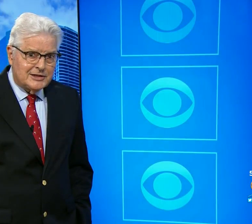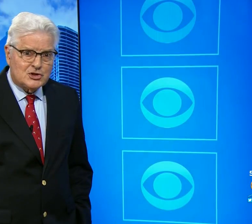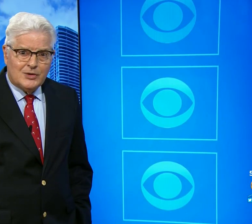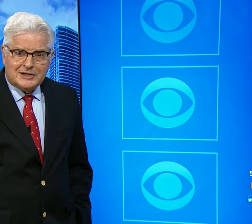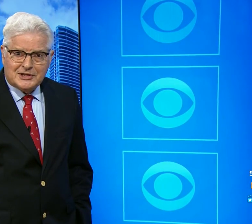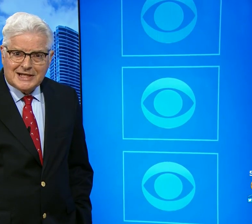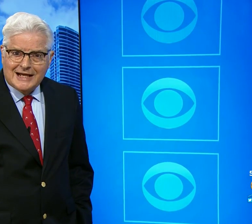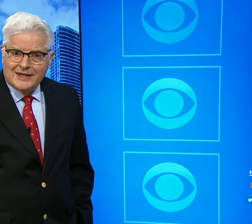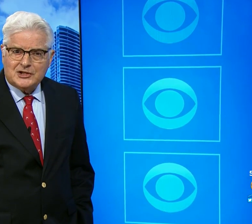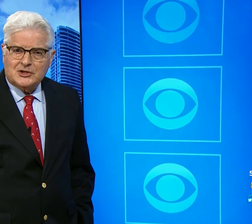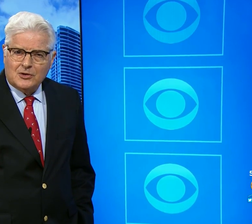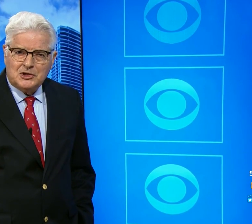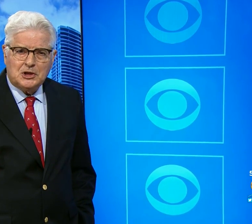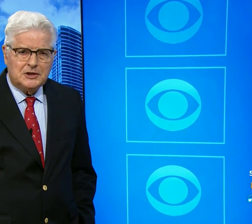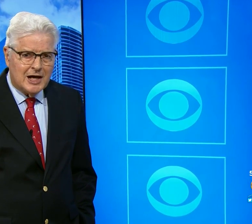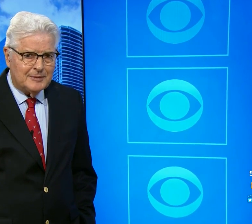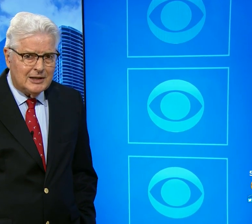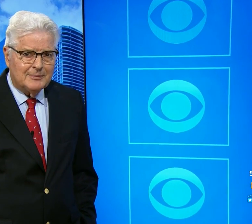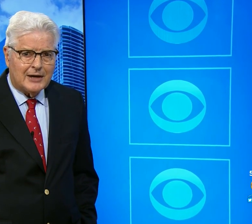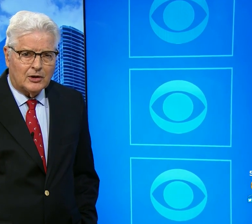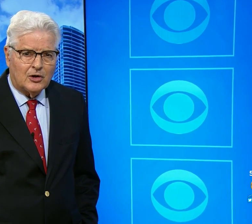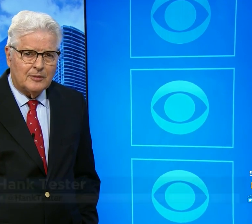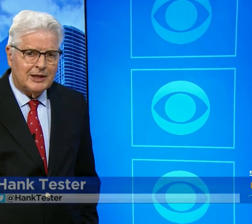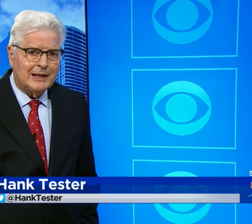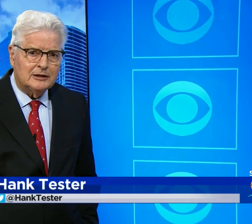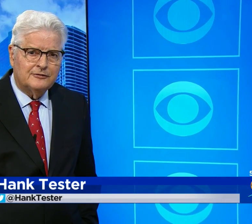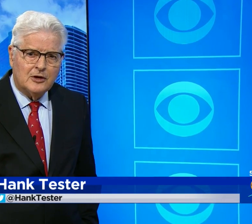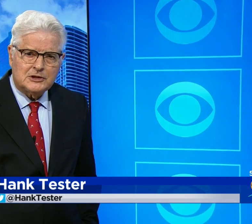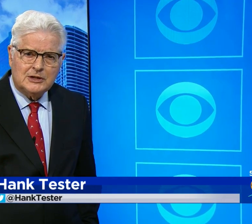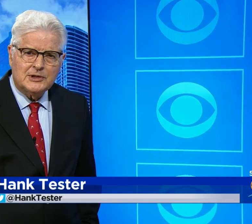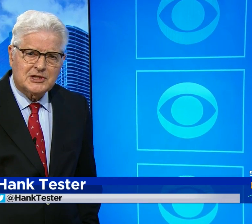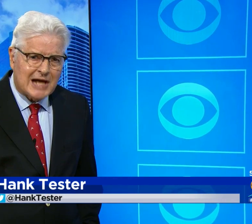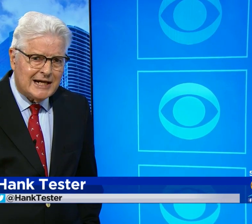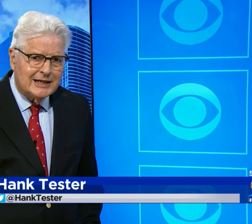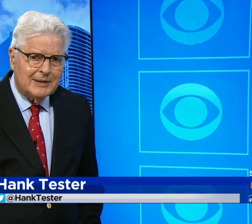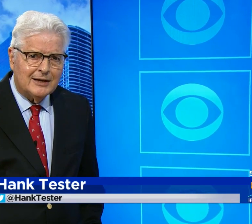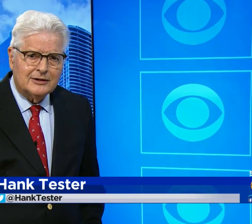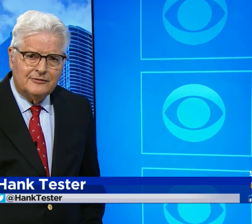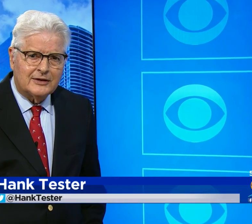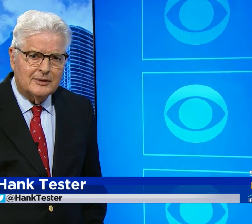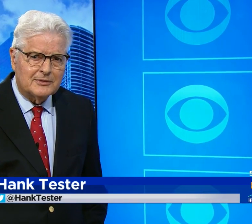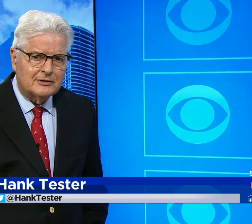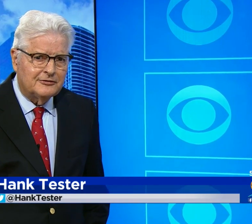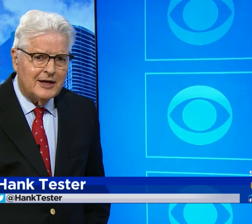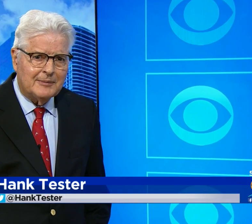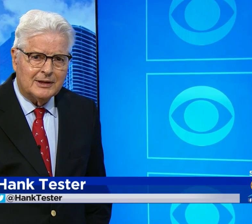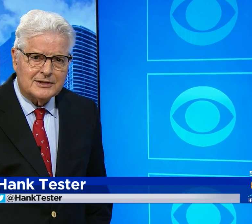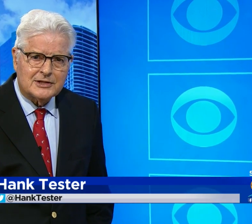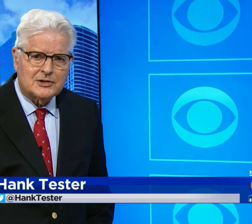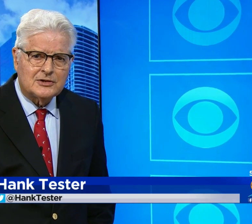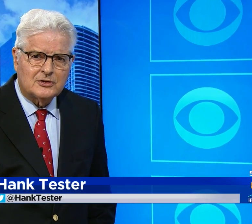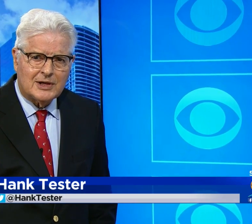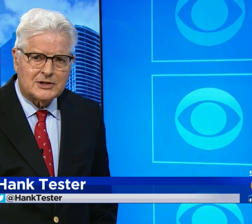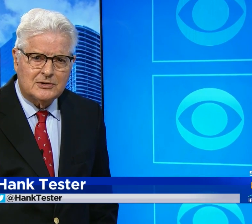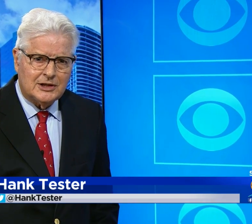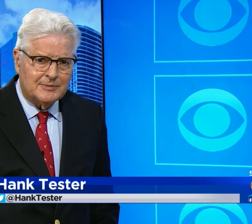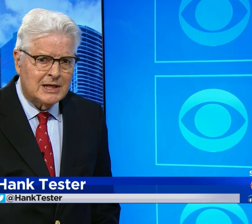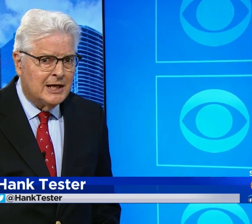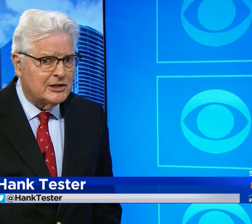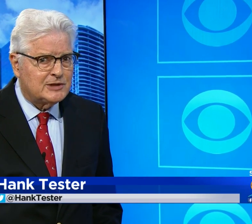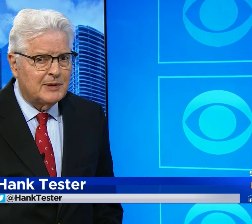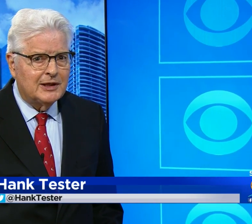ATKINSON IS QUICK TO SAY THIS STORY SHOULD NOT BE ABOUT HER, BUT ABOUT THE FOLKS SHE WAS SIGNING ABOUT, THE VICTIMS, THE FAMILIES, THE SEARCH AND